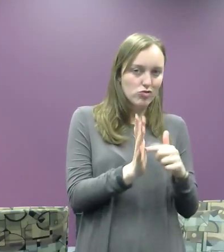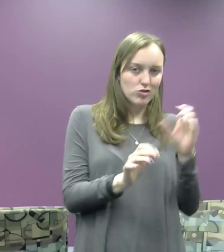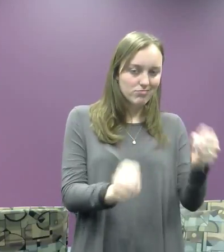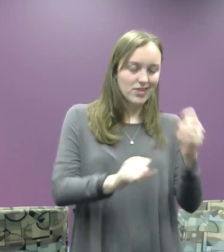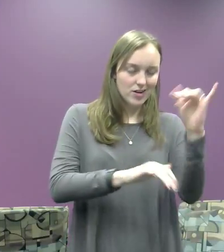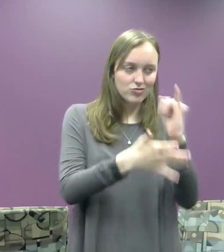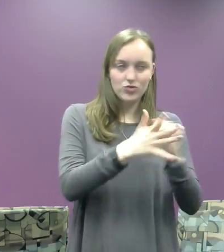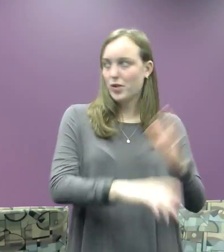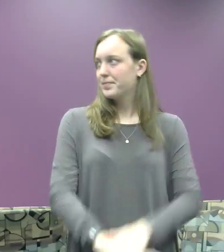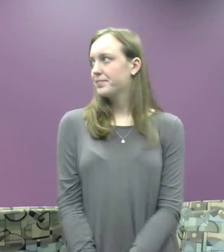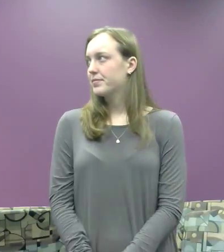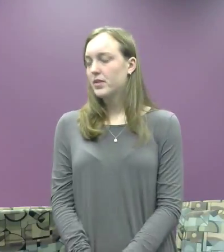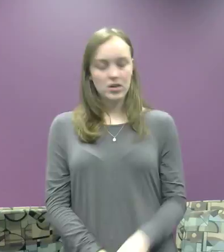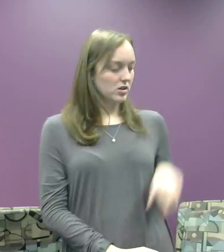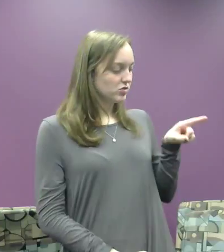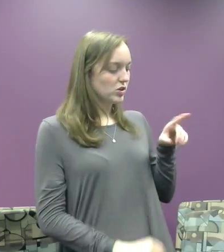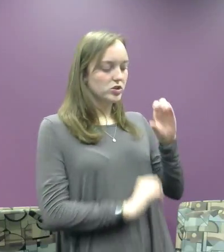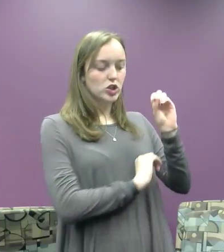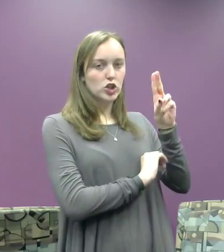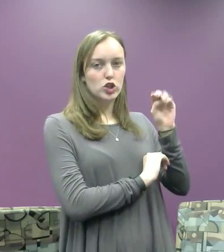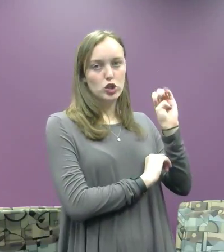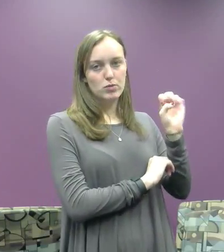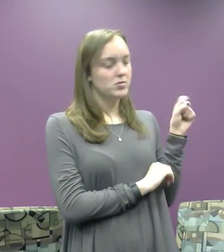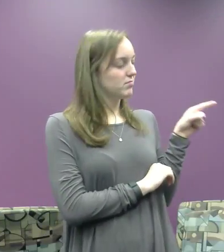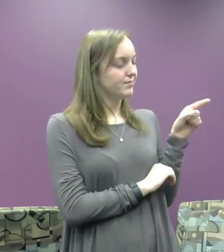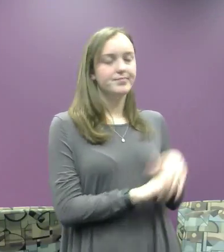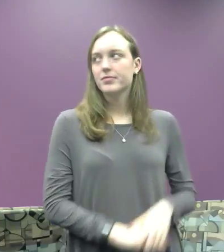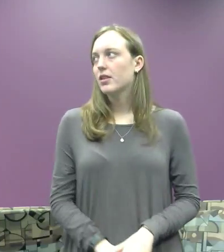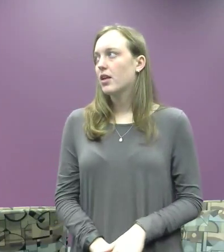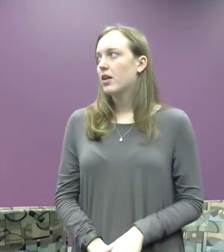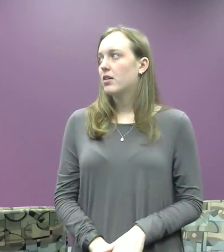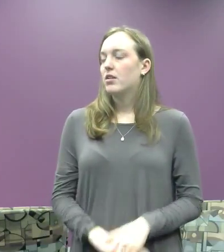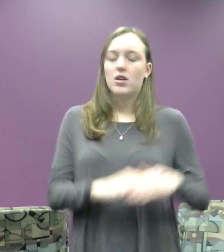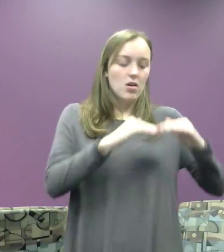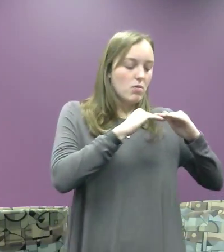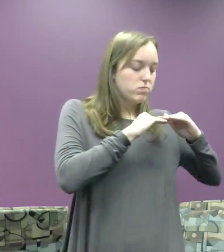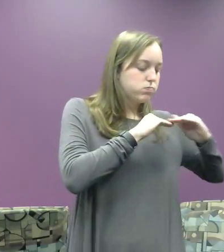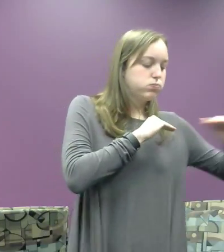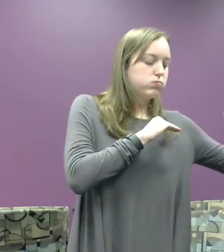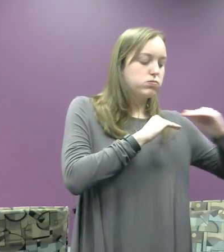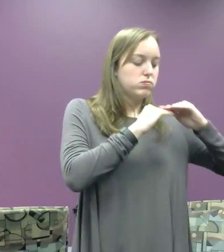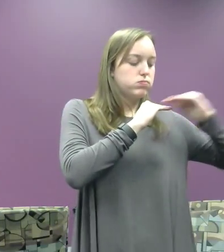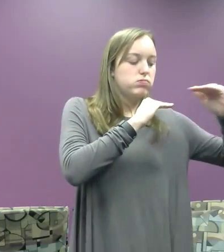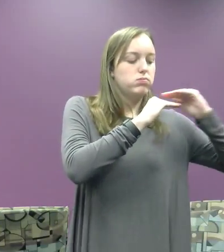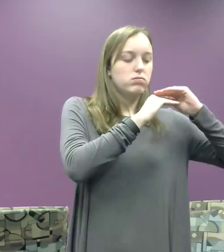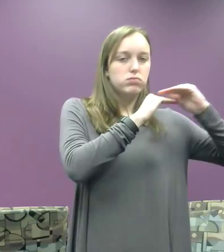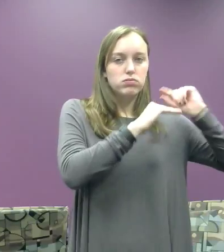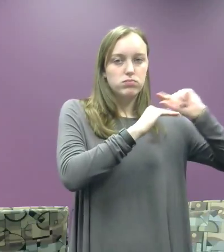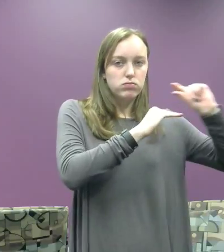There's a cube down in the corner, and we would just fill up that first layer and then have another layer and so on until we're right up to the